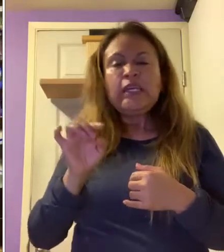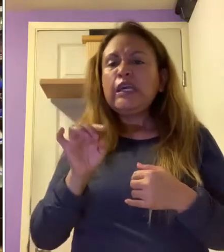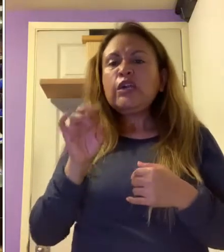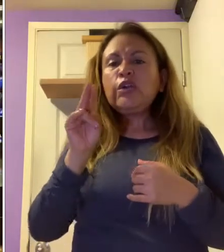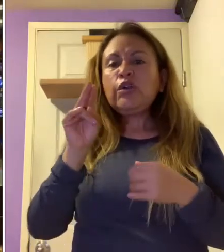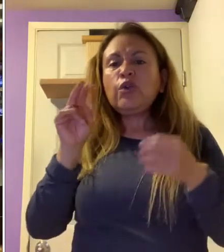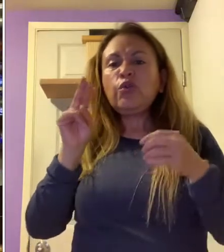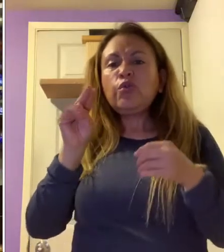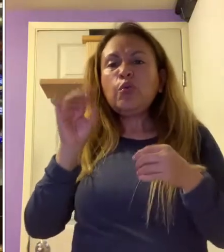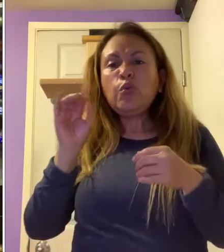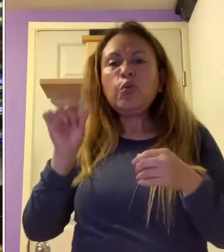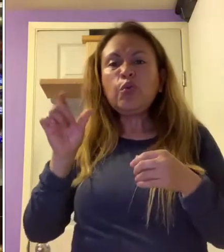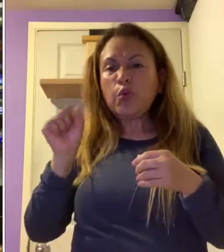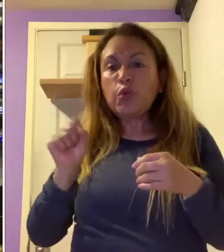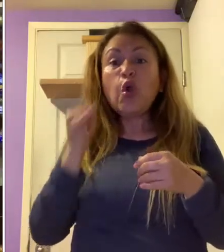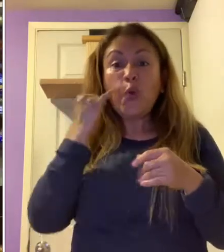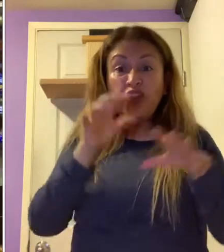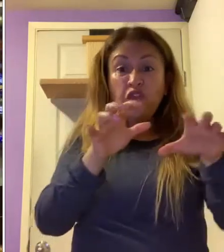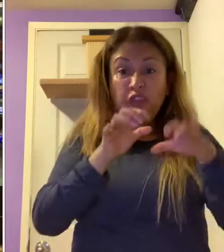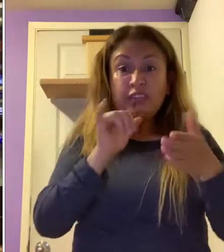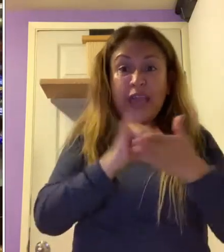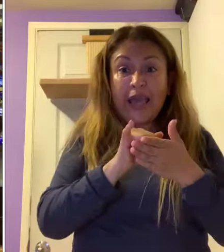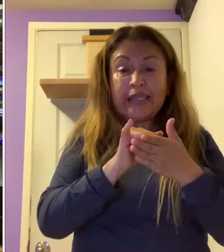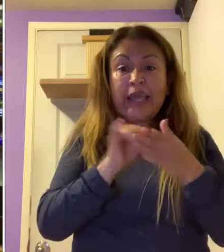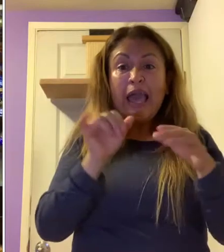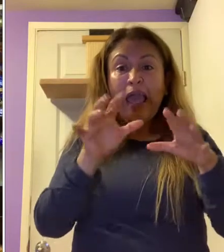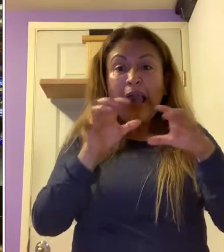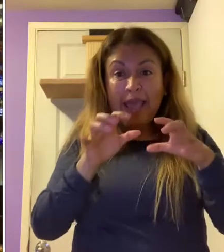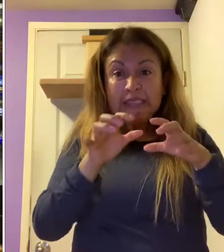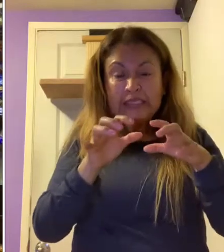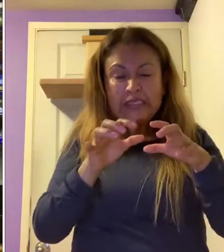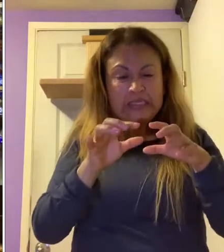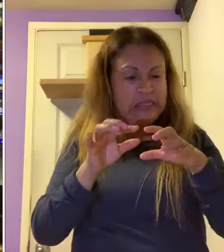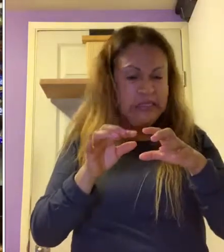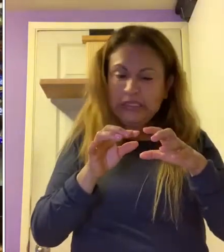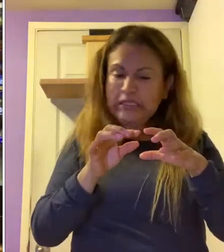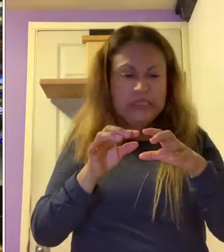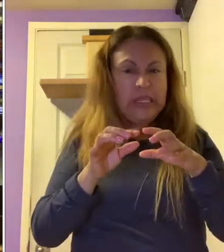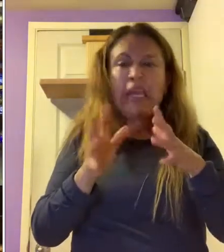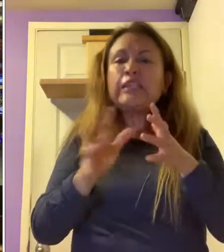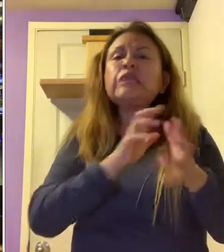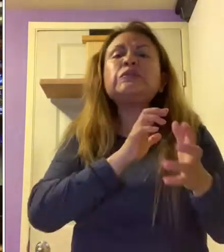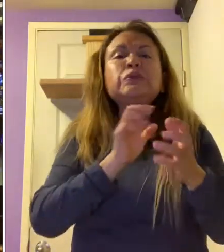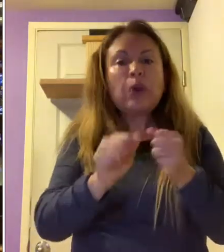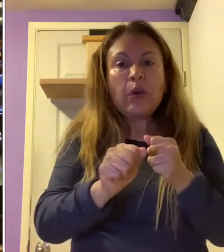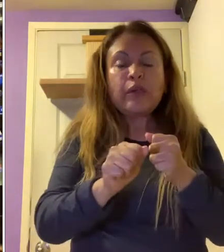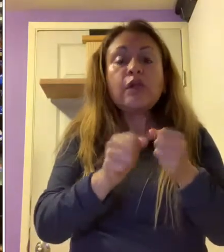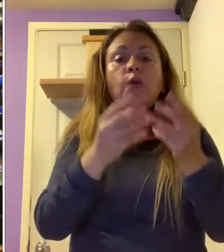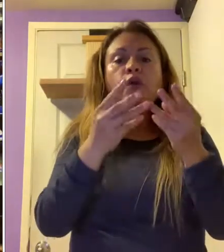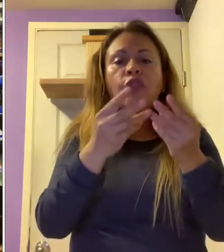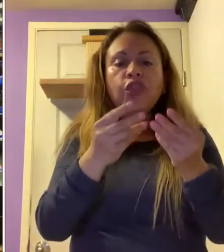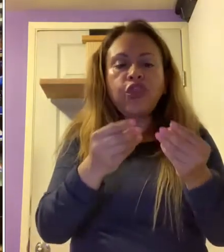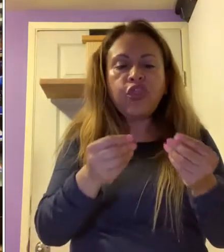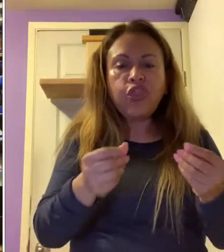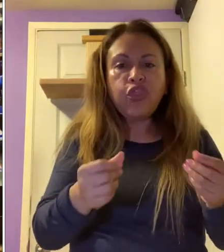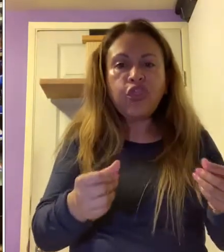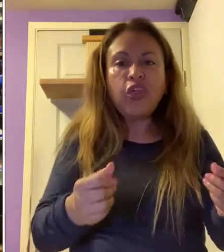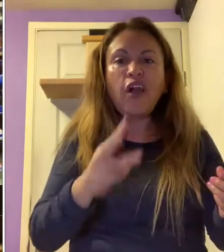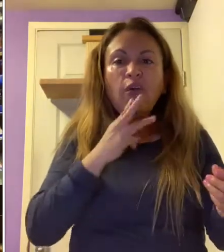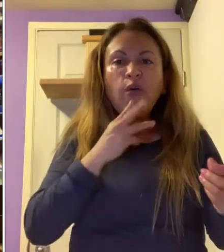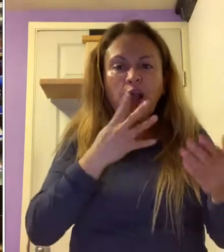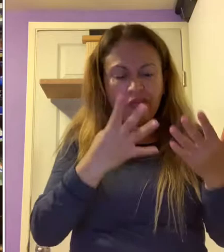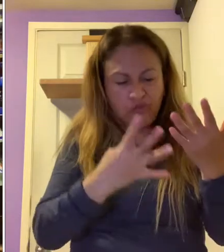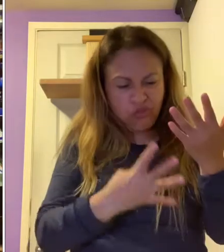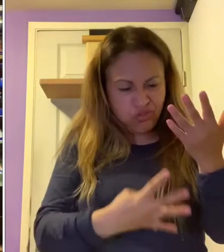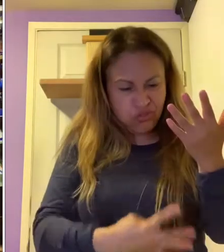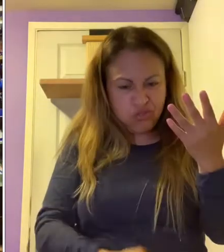not do that because when you freeze vegetables like zucchini, ice crystals form. Those ice crystals puncture the cell walls. So when this thaws out,